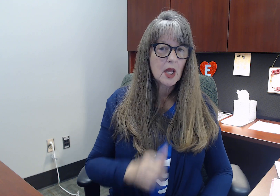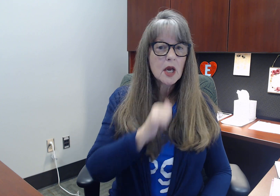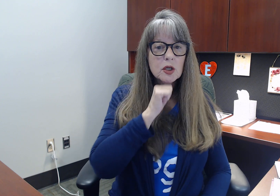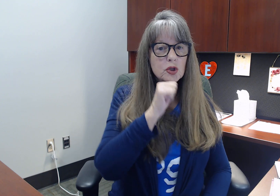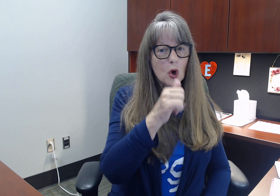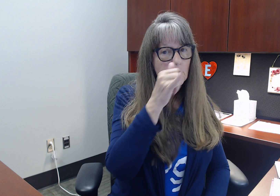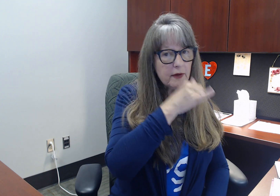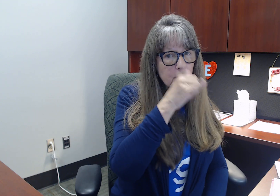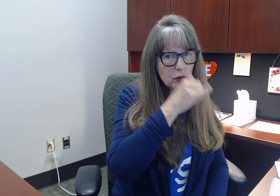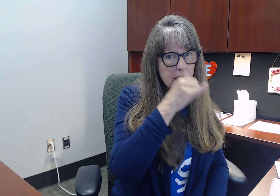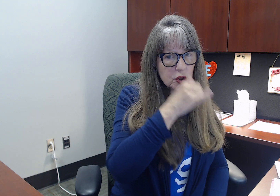Don't be foolish,